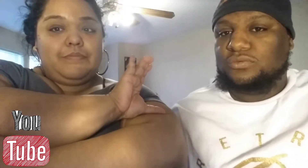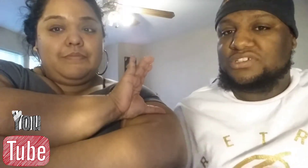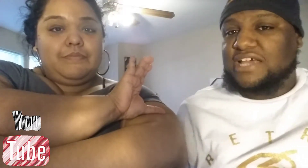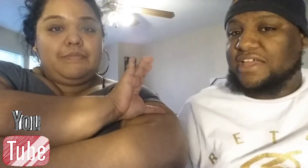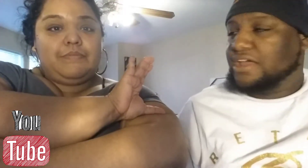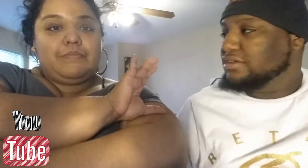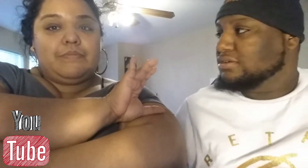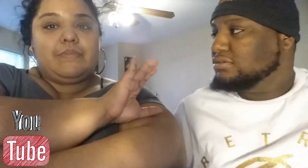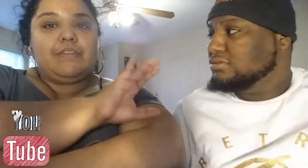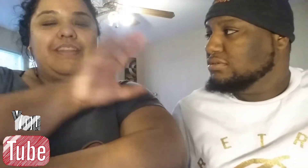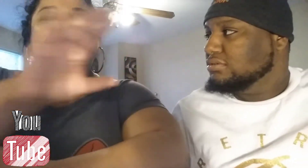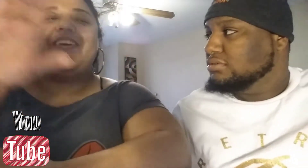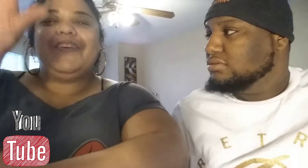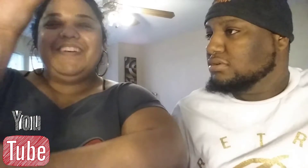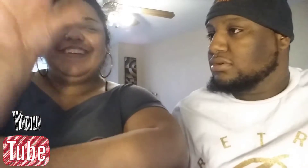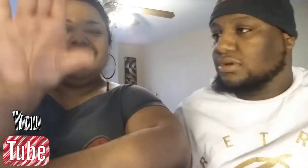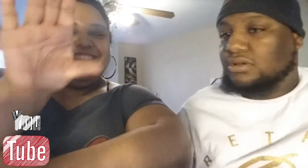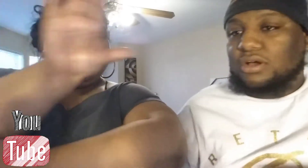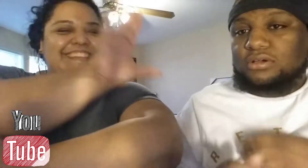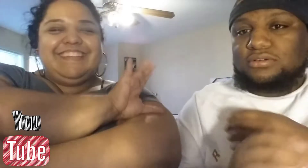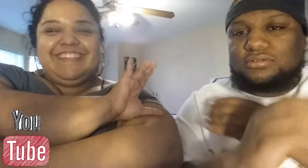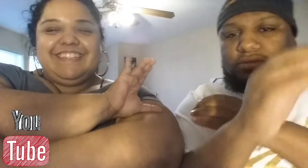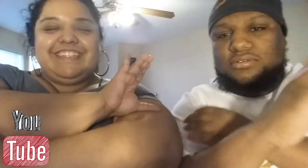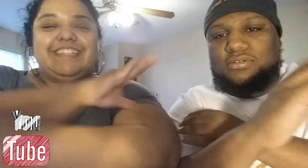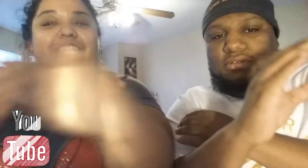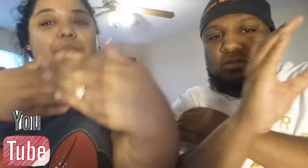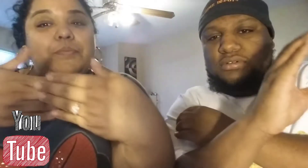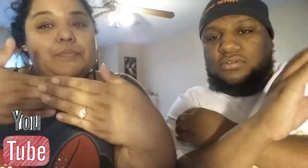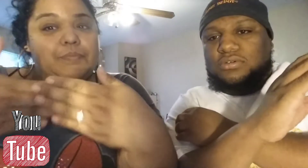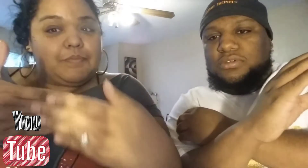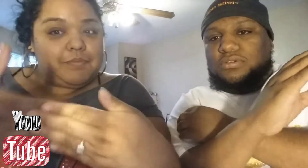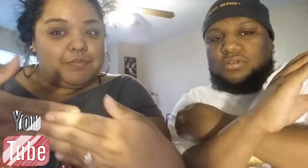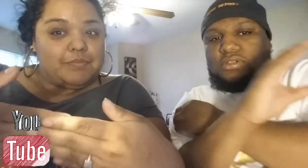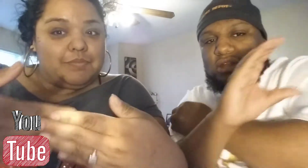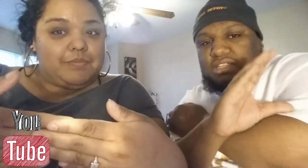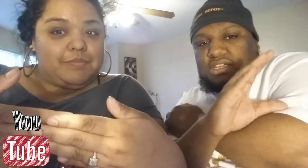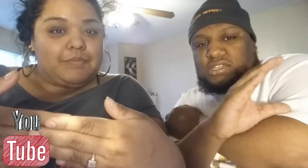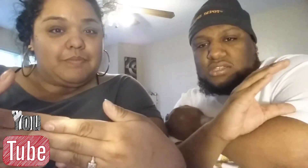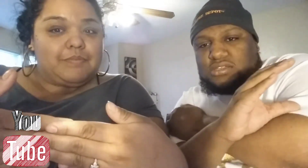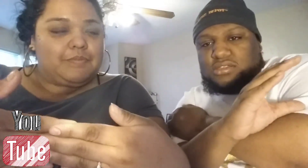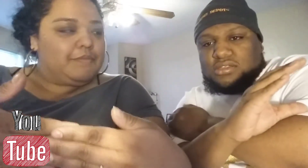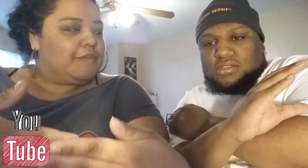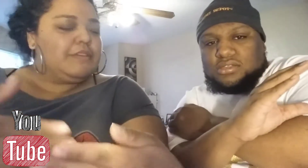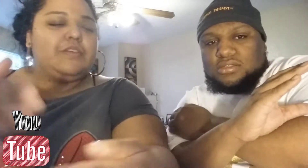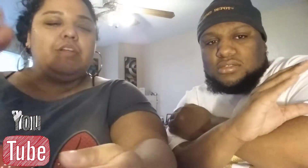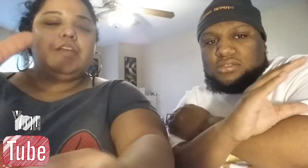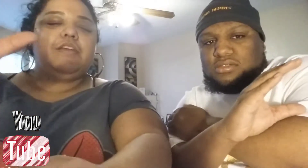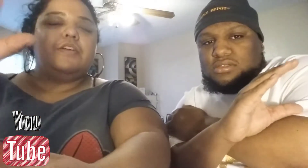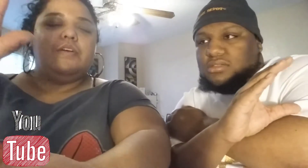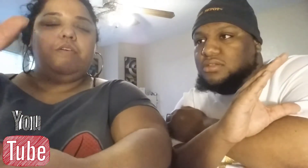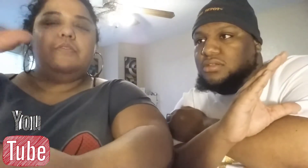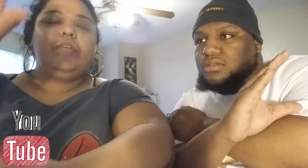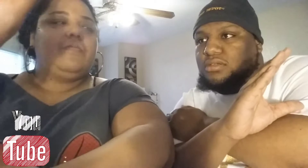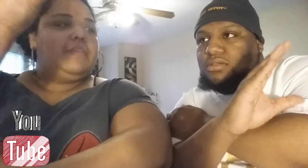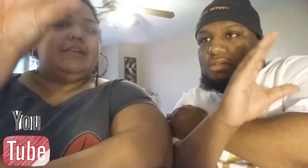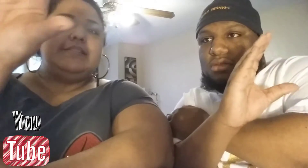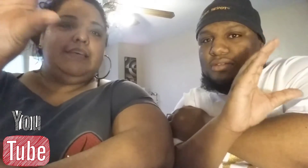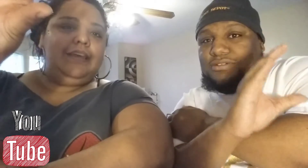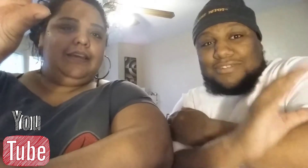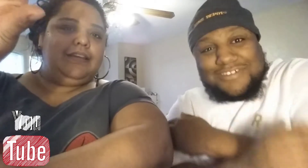What's our game? No. Huh? Oh. What are we doing? Like this? So you're gonna go with a C?